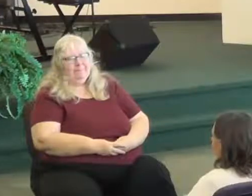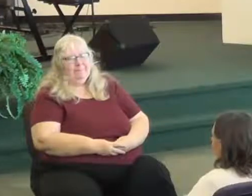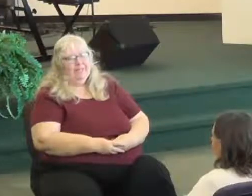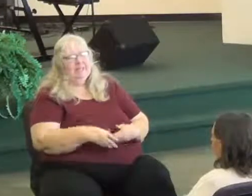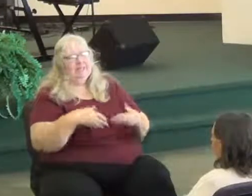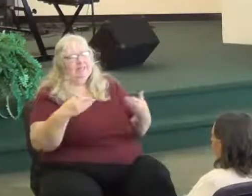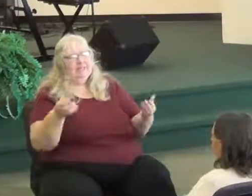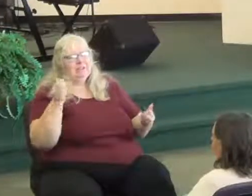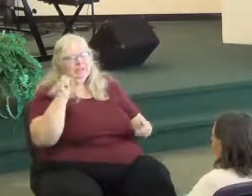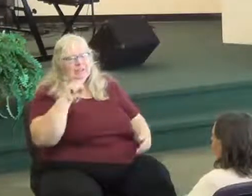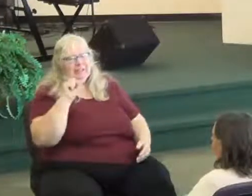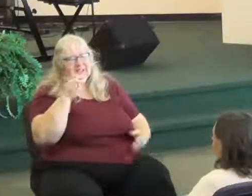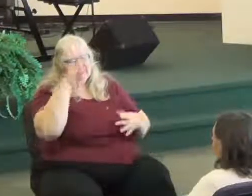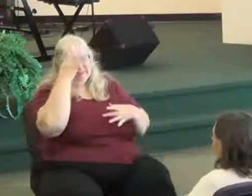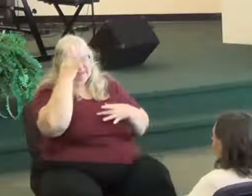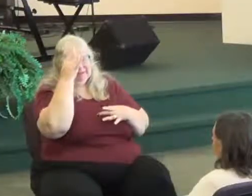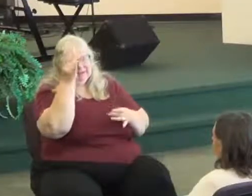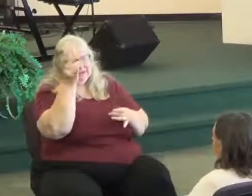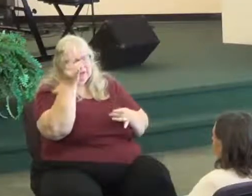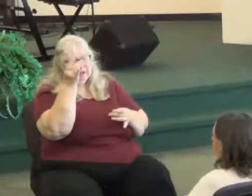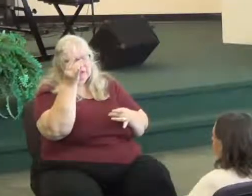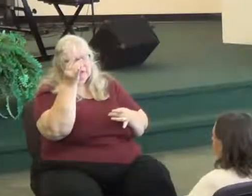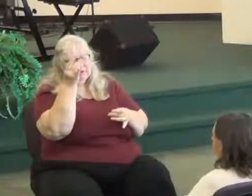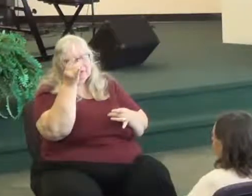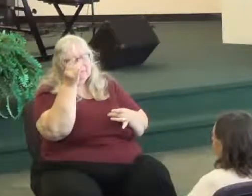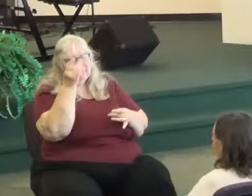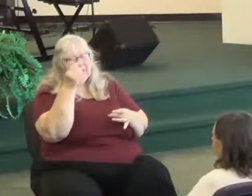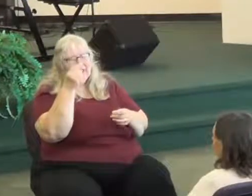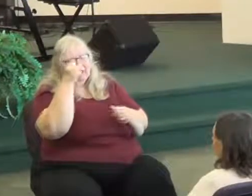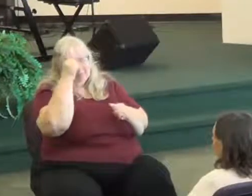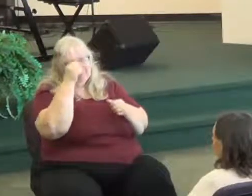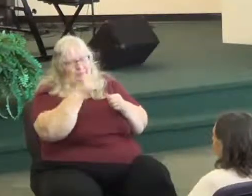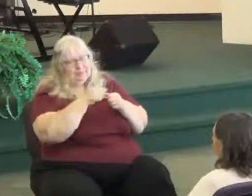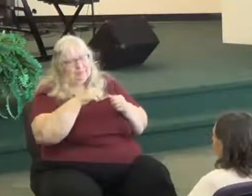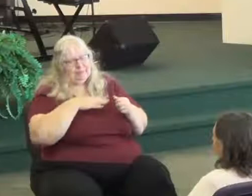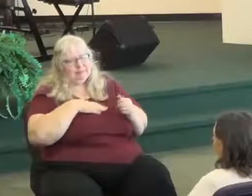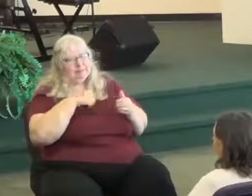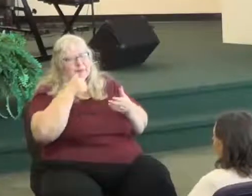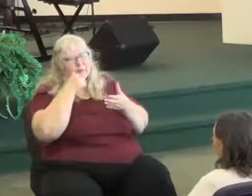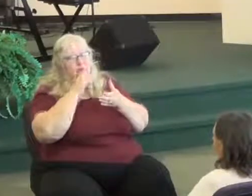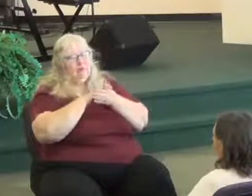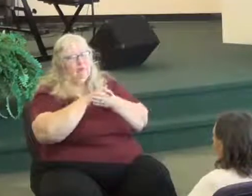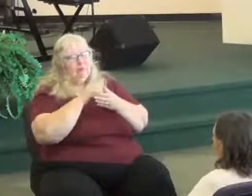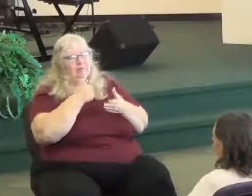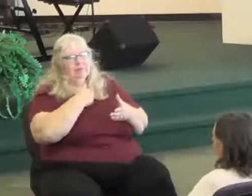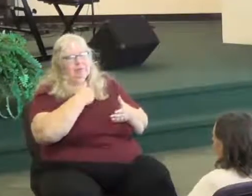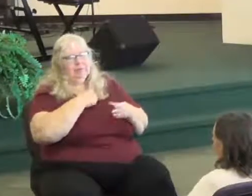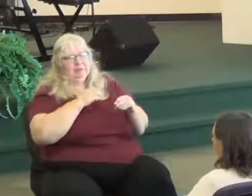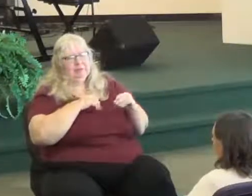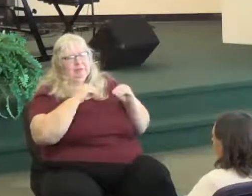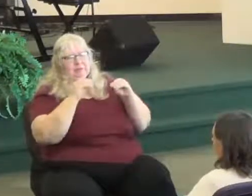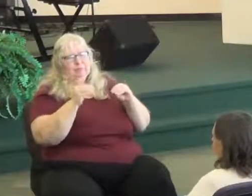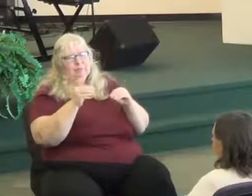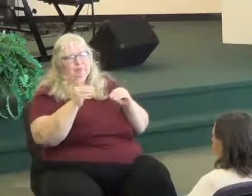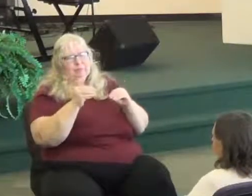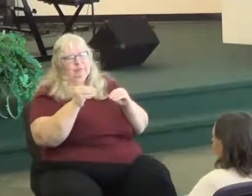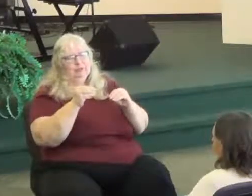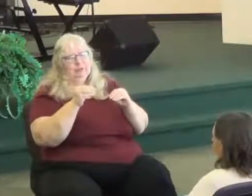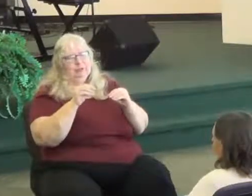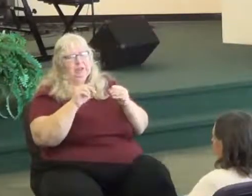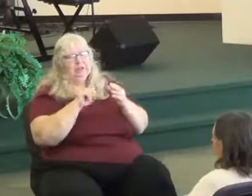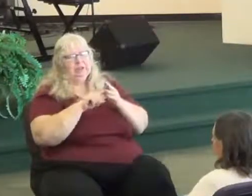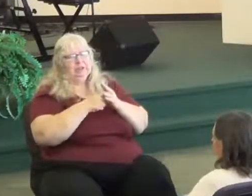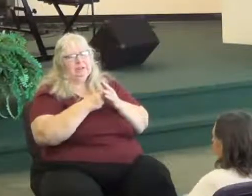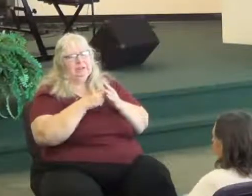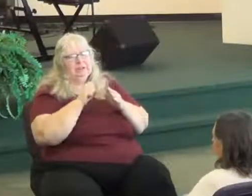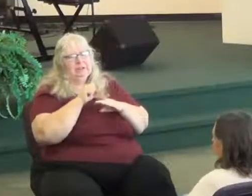So yeah, it was kind of interesting. I remember my wife and I, we moved up here a few years ago, and we'd started sending our kids to